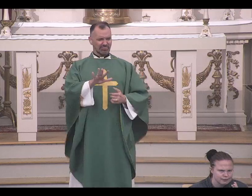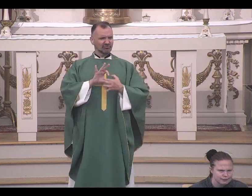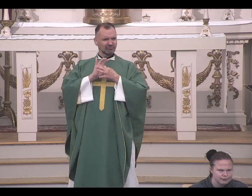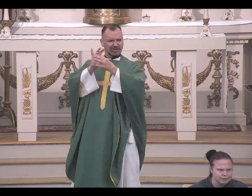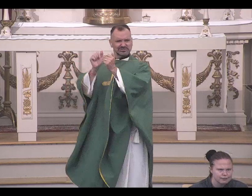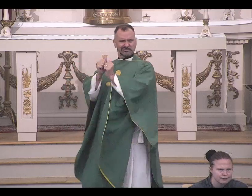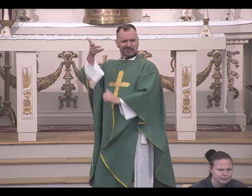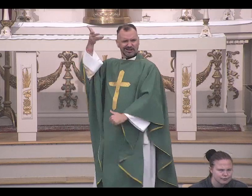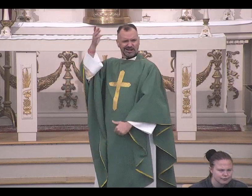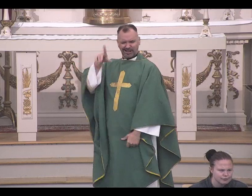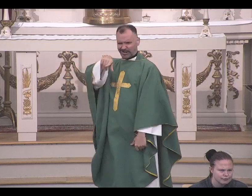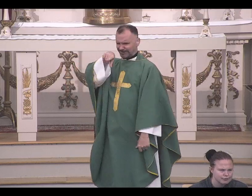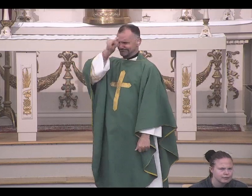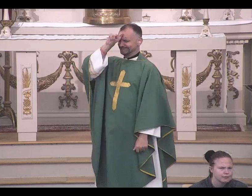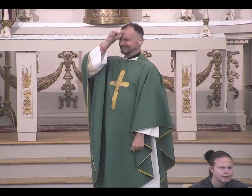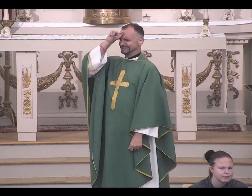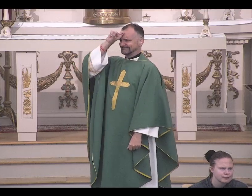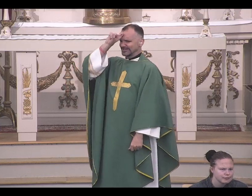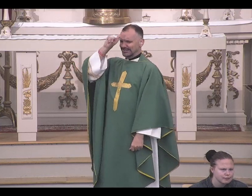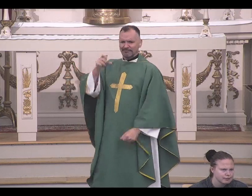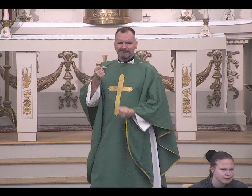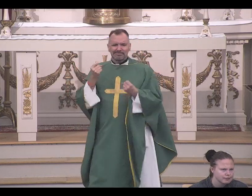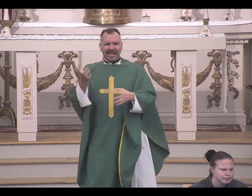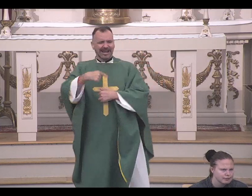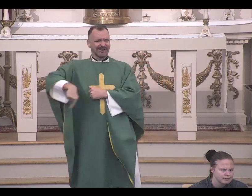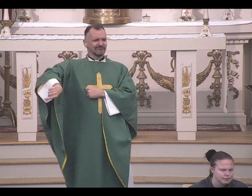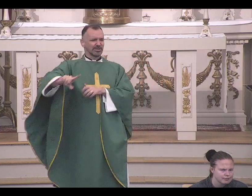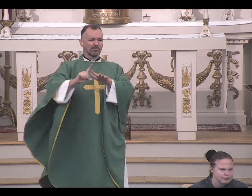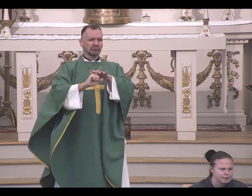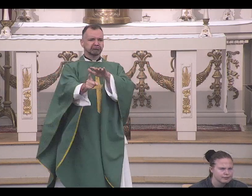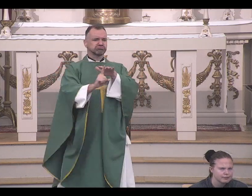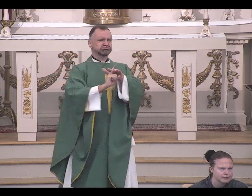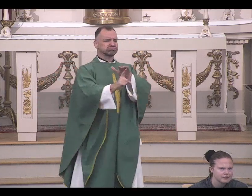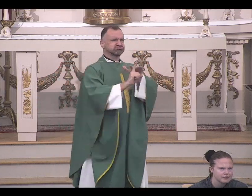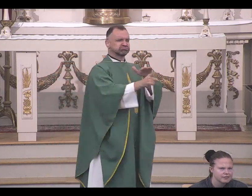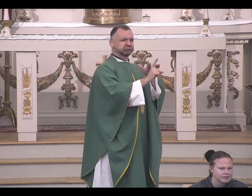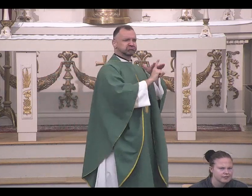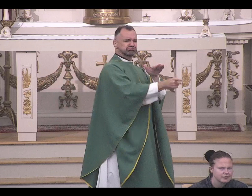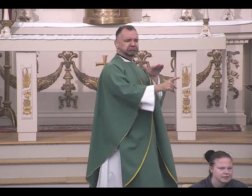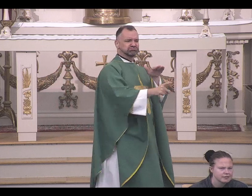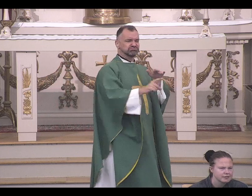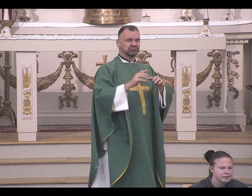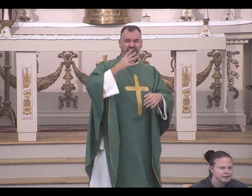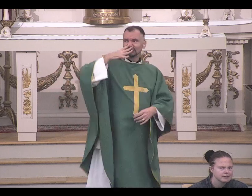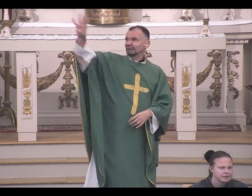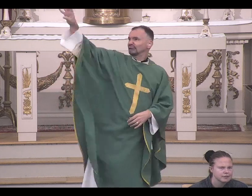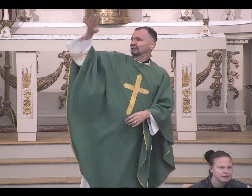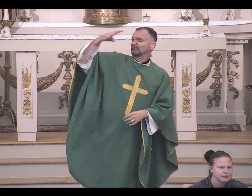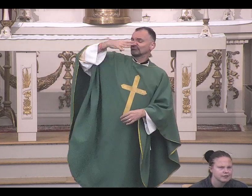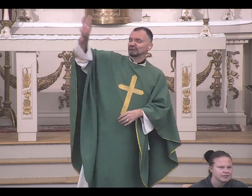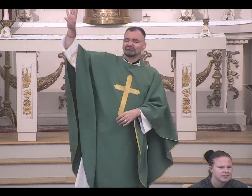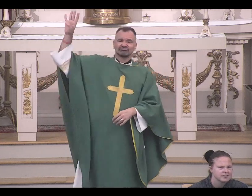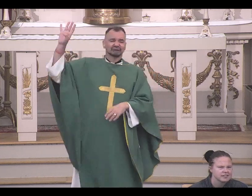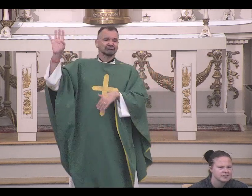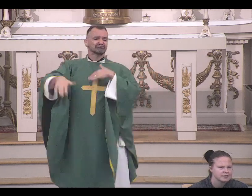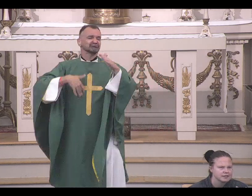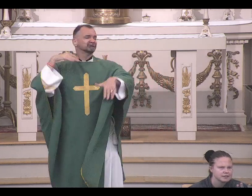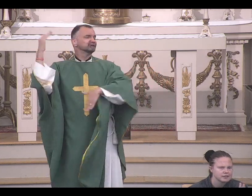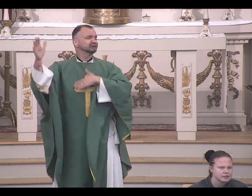He is concerned about their behavior and their relationship with God. Many of them were leaving and ignoring